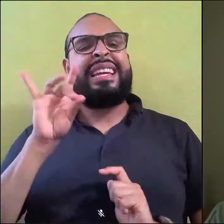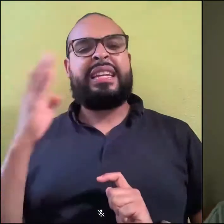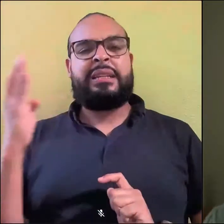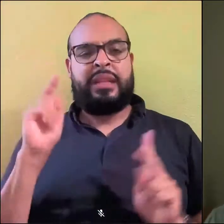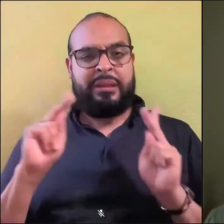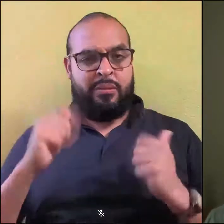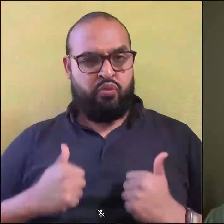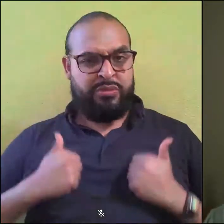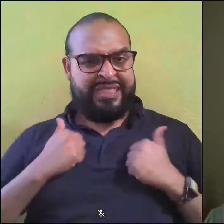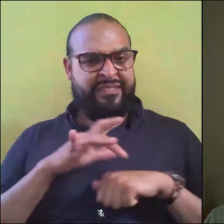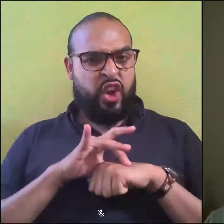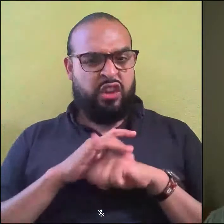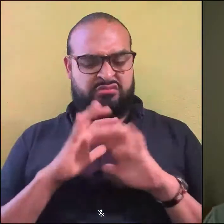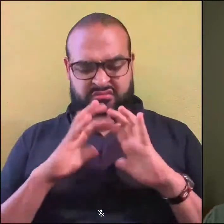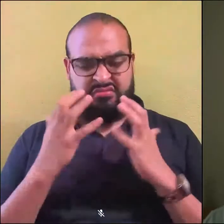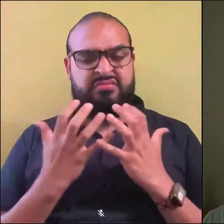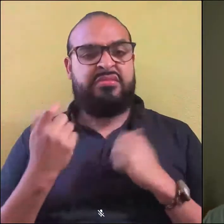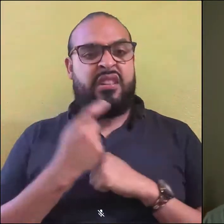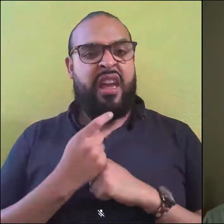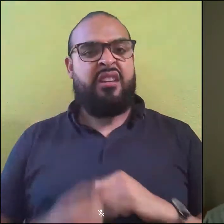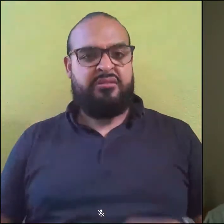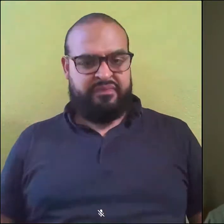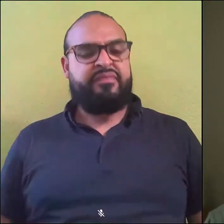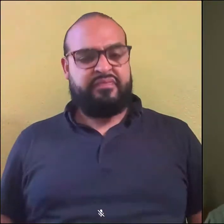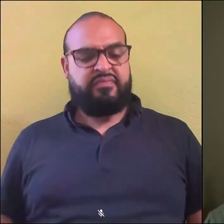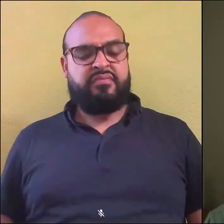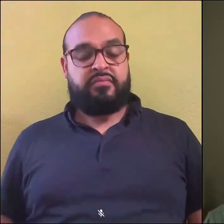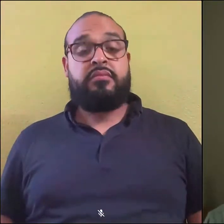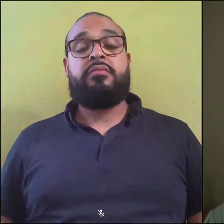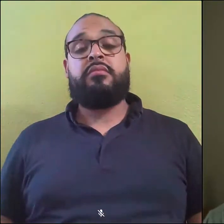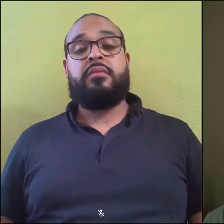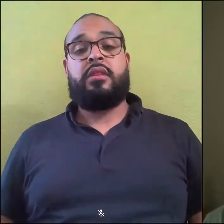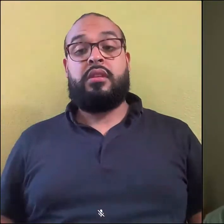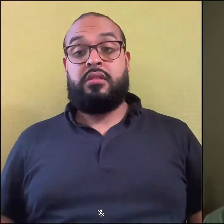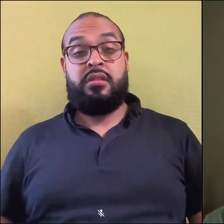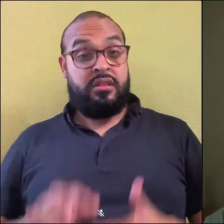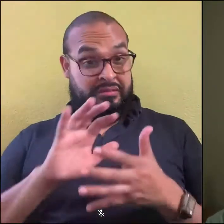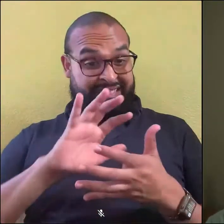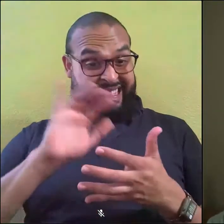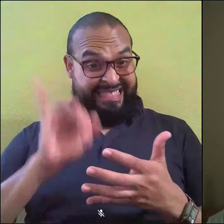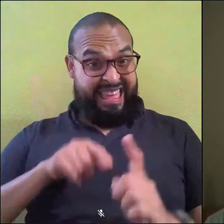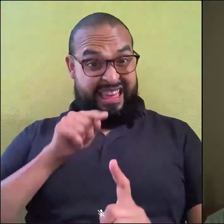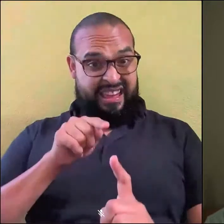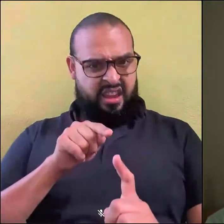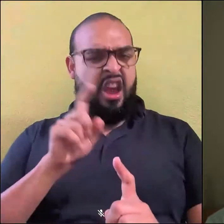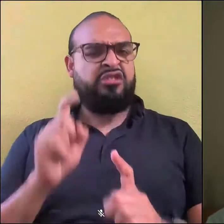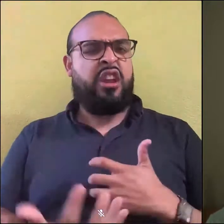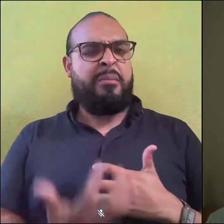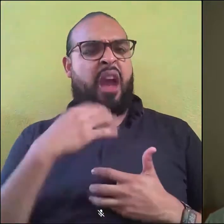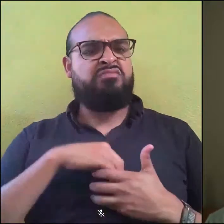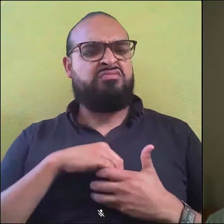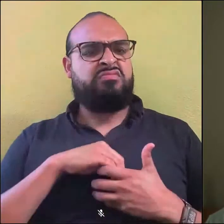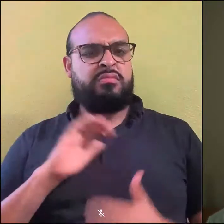That story can be, should be, a part of our identity. We can mine that.